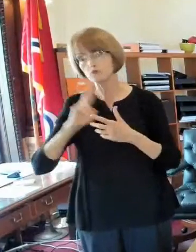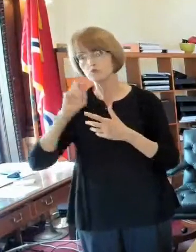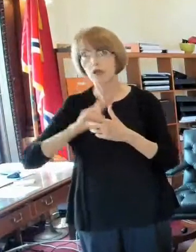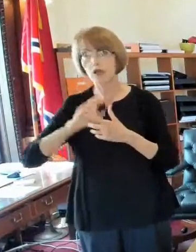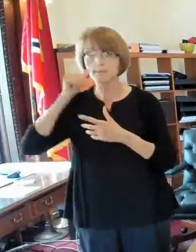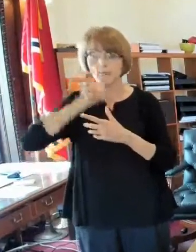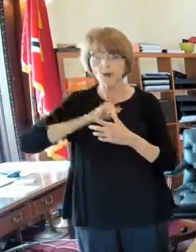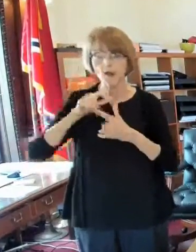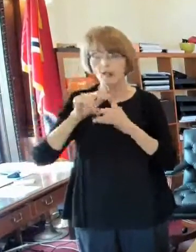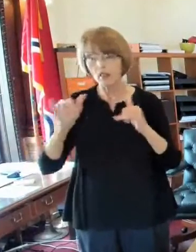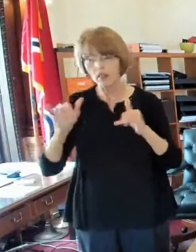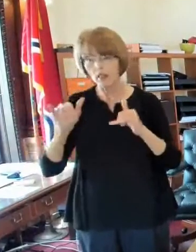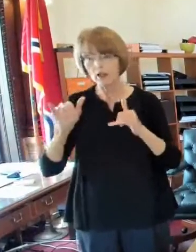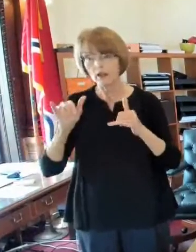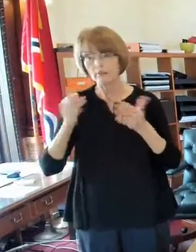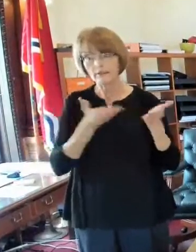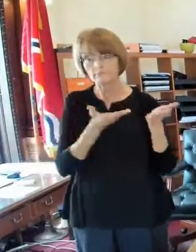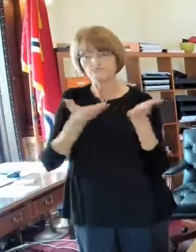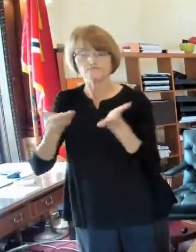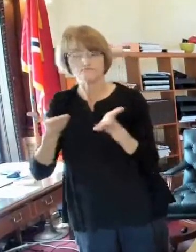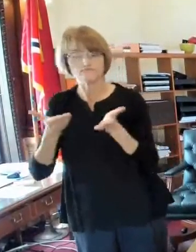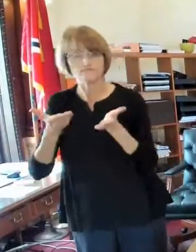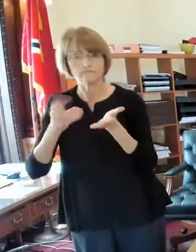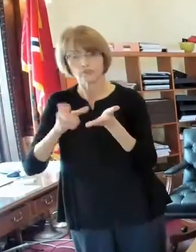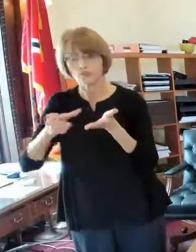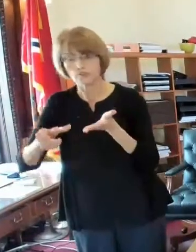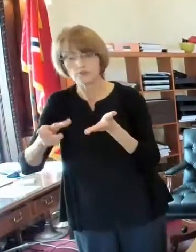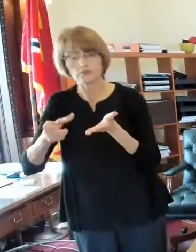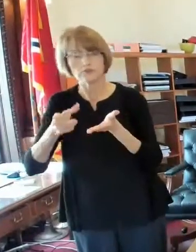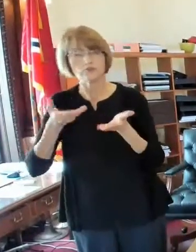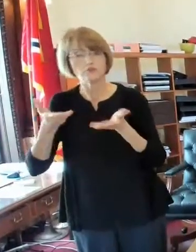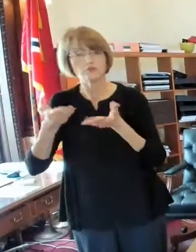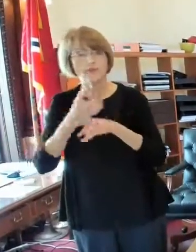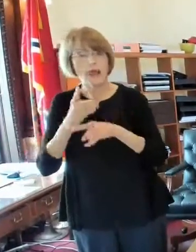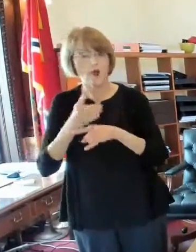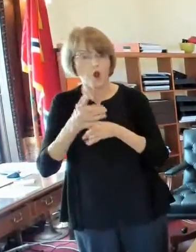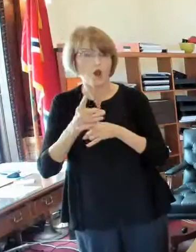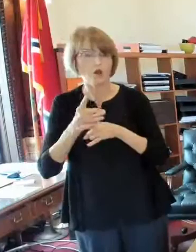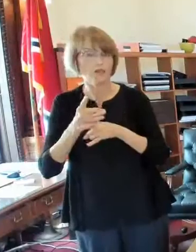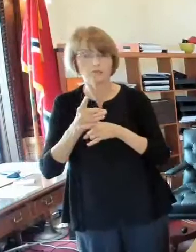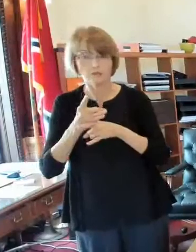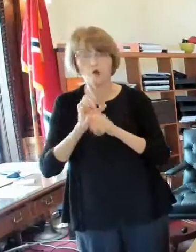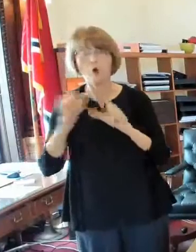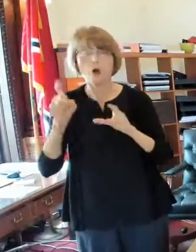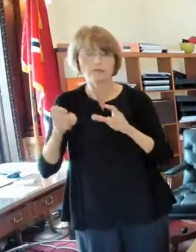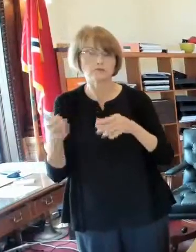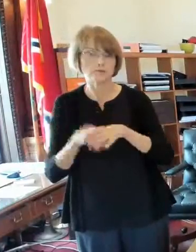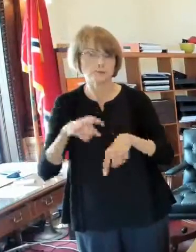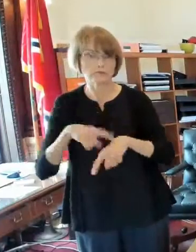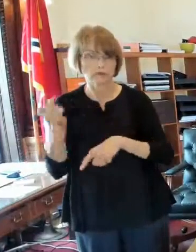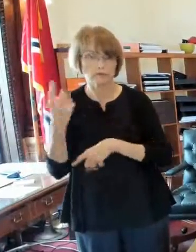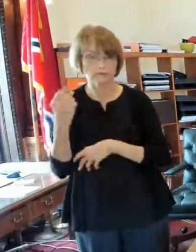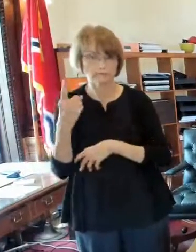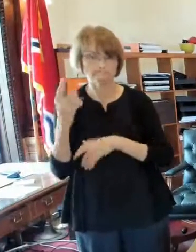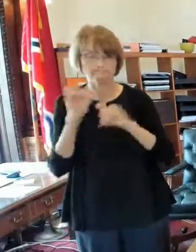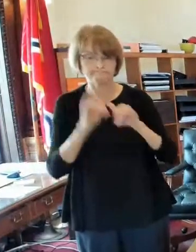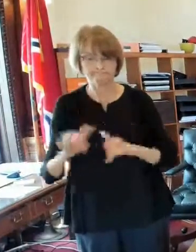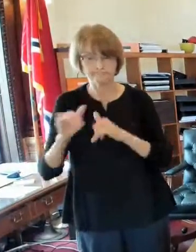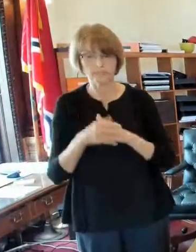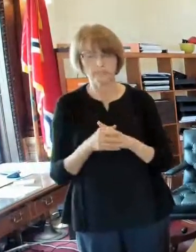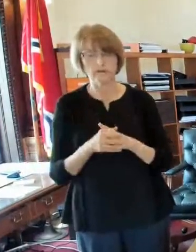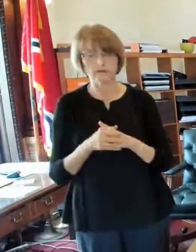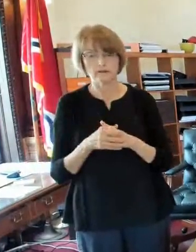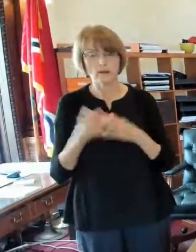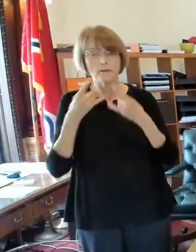serve alcohol. So, yes. I can't think of any exception to that. On masks, we got a question